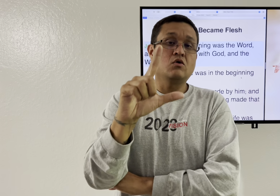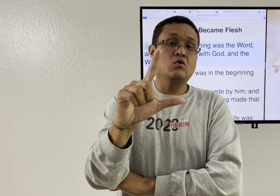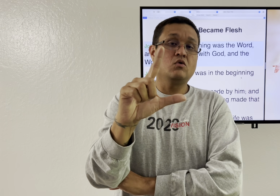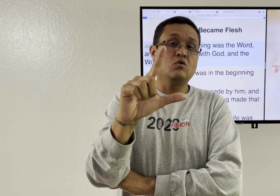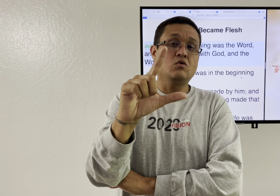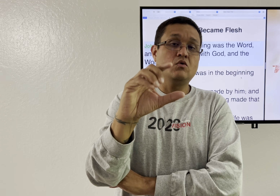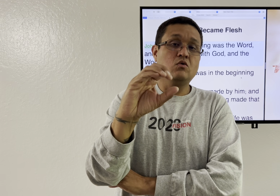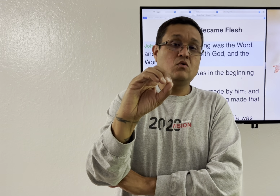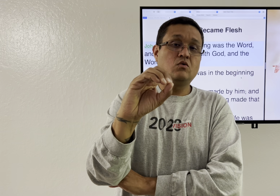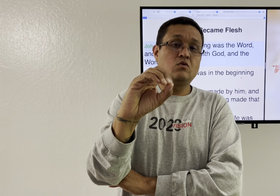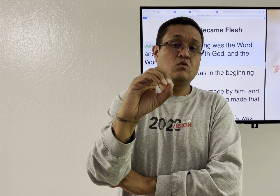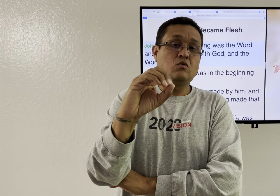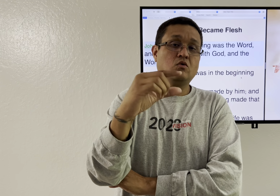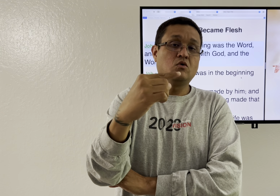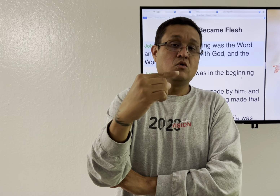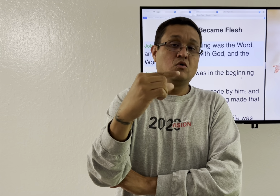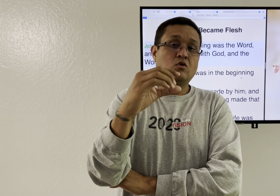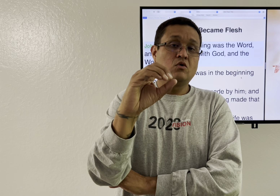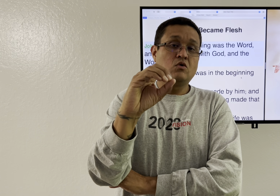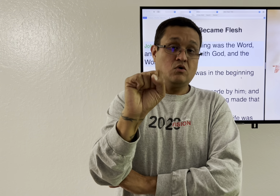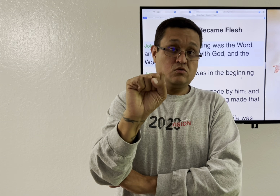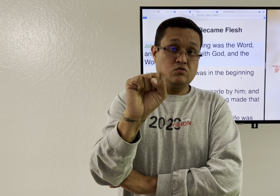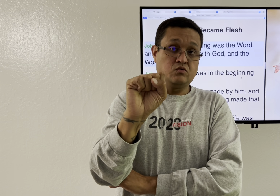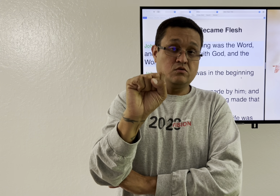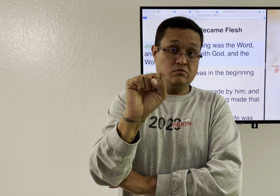That word itself in Greek is logos.